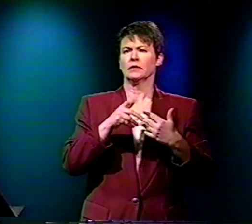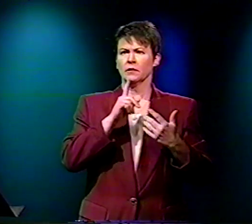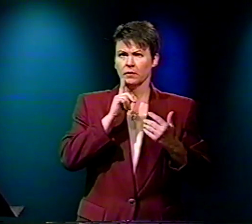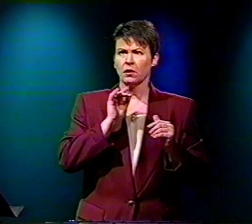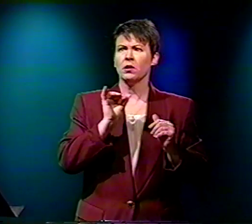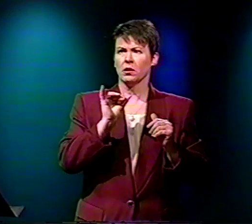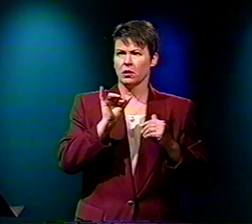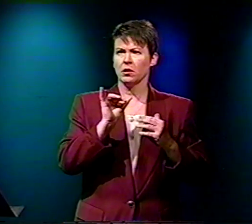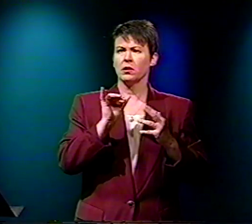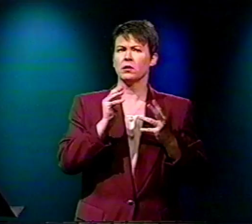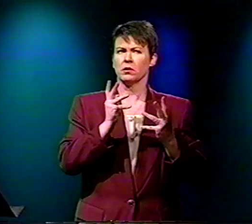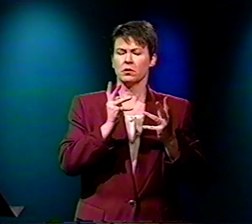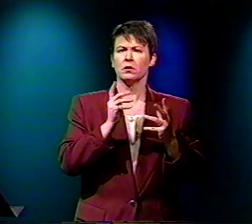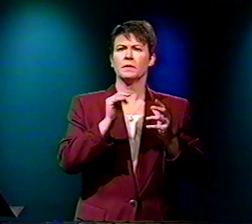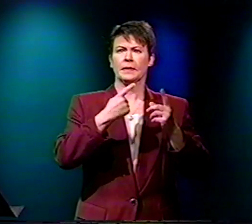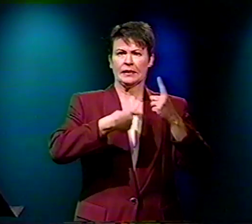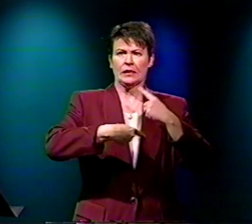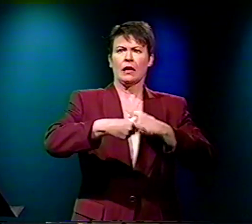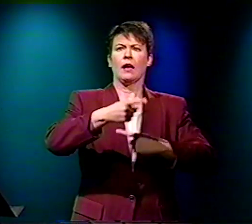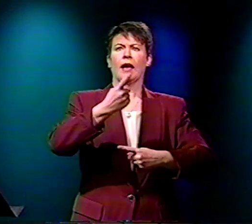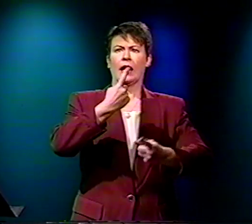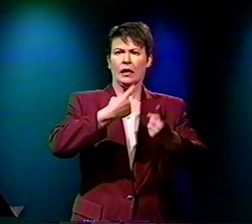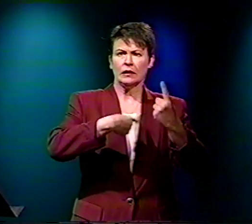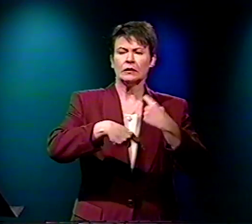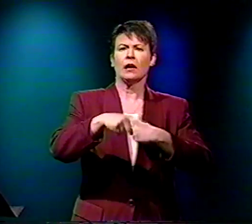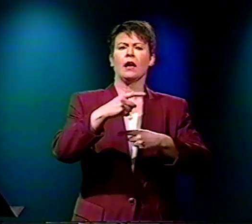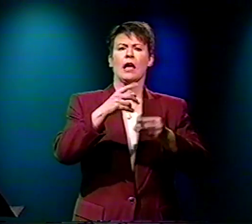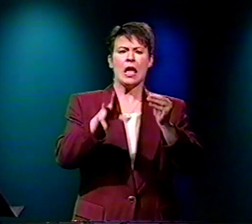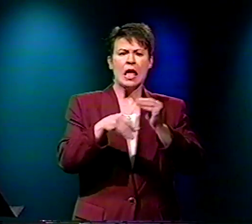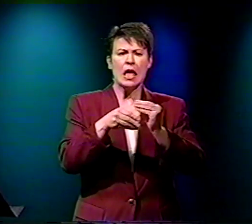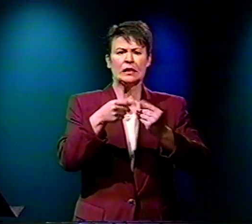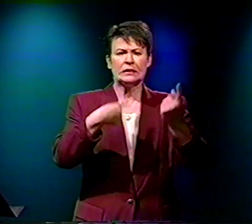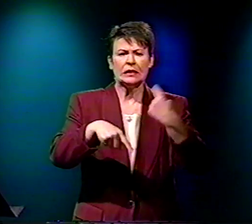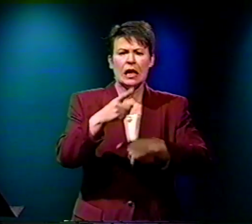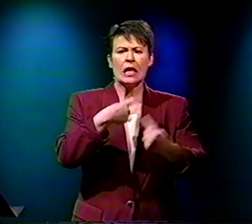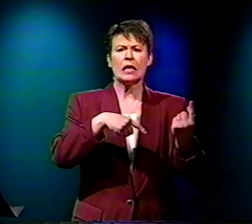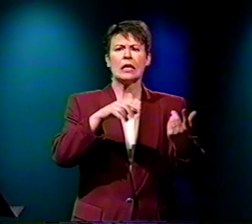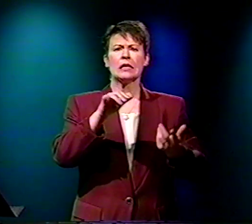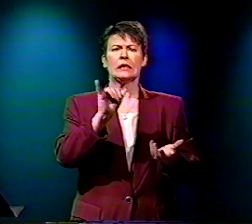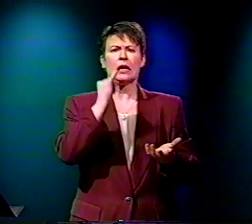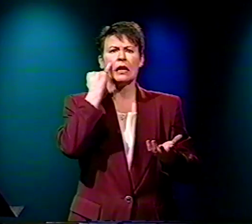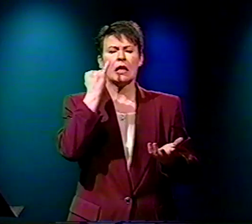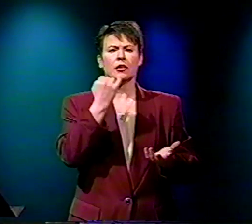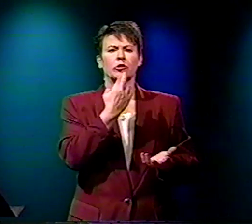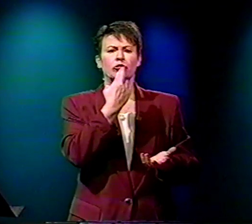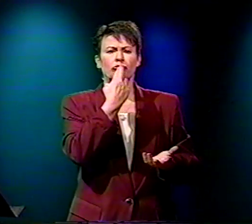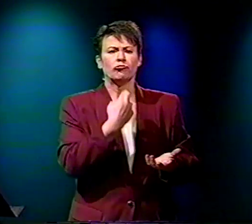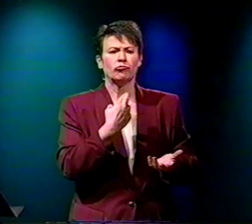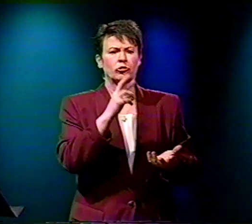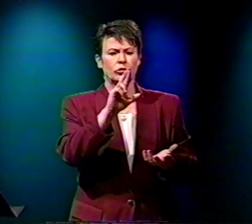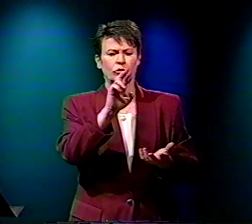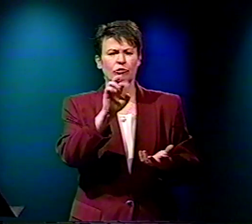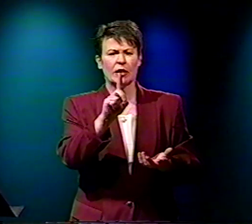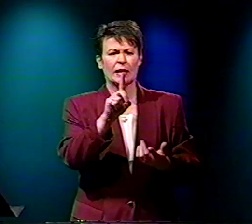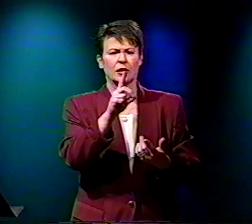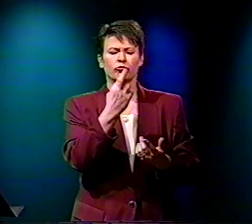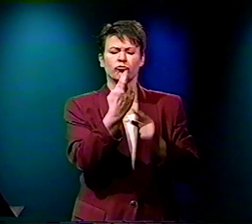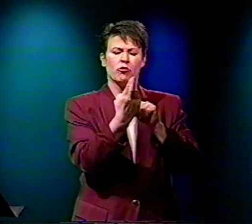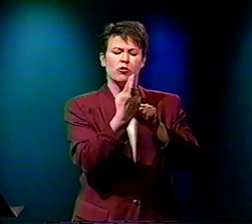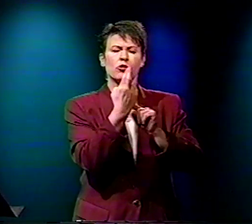signs need to reflect English more. And so deaf people have that experience, and so they try to sign, even initializing